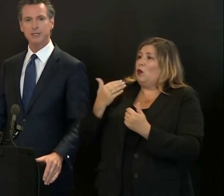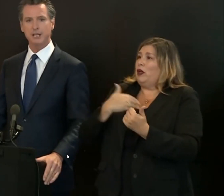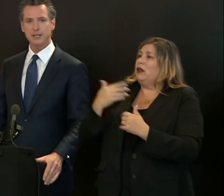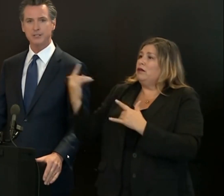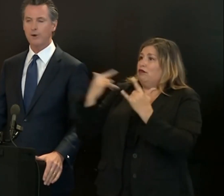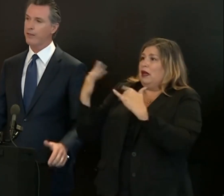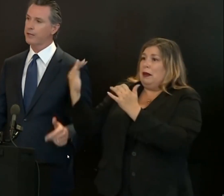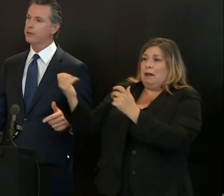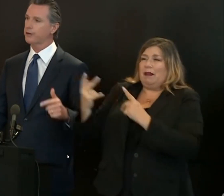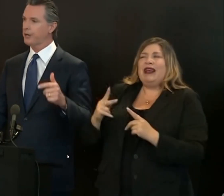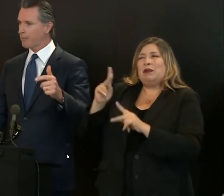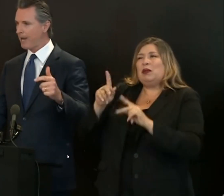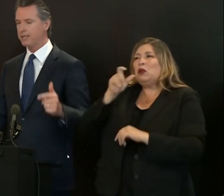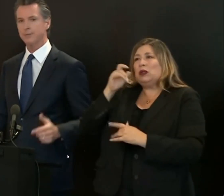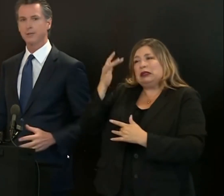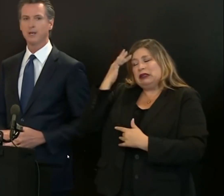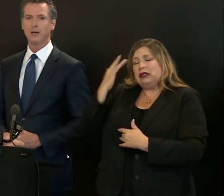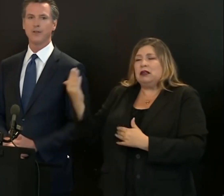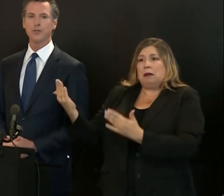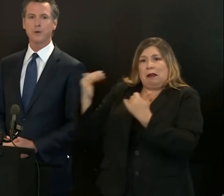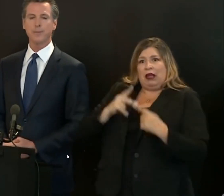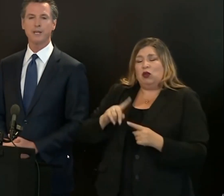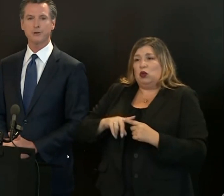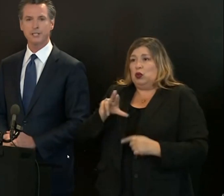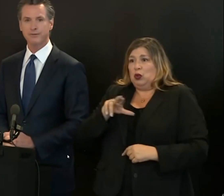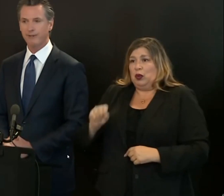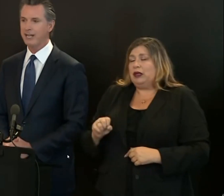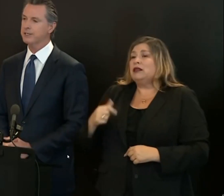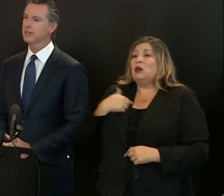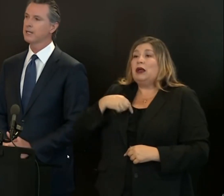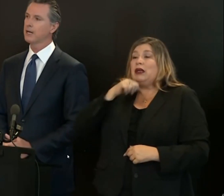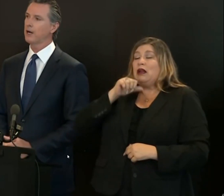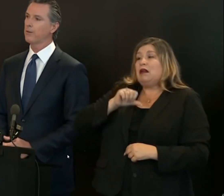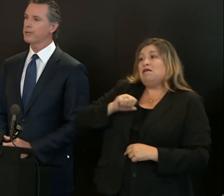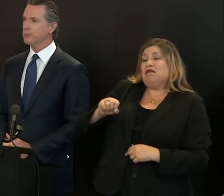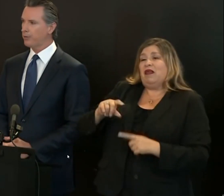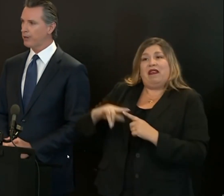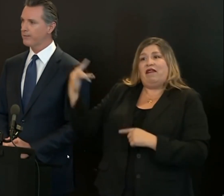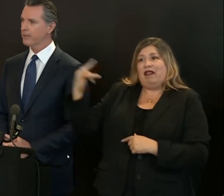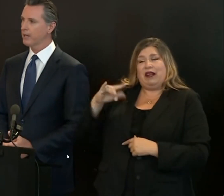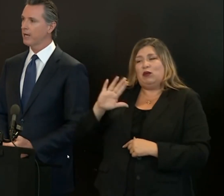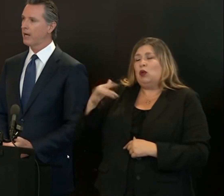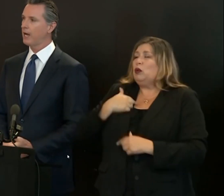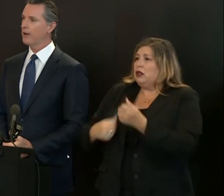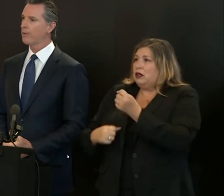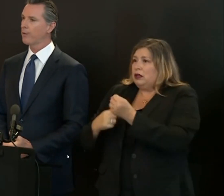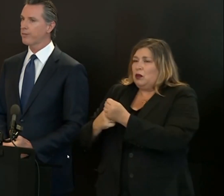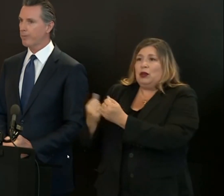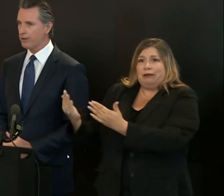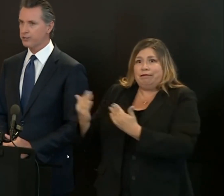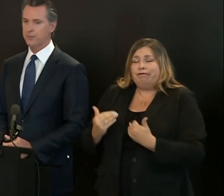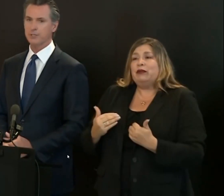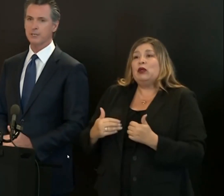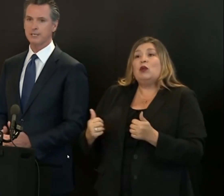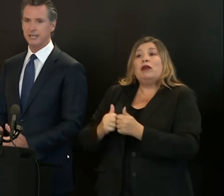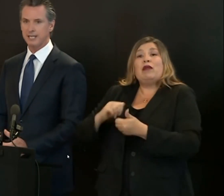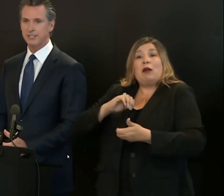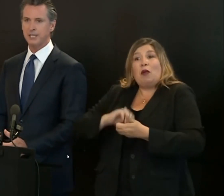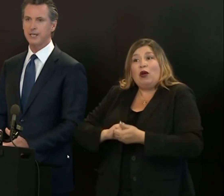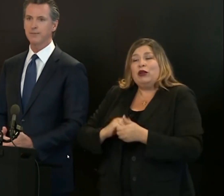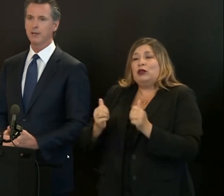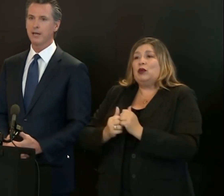to the United States. And rather than turning our backs on those repatriation flights, we supported with partnerships